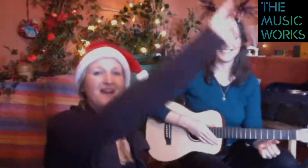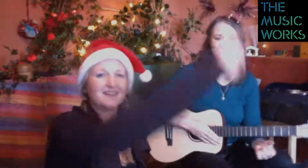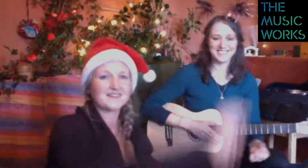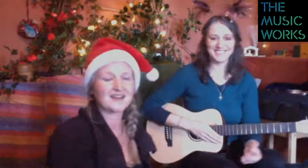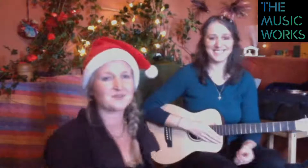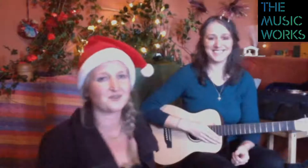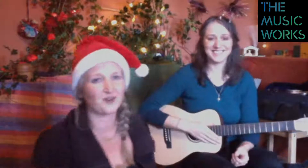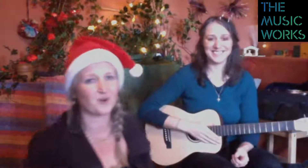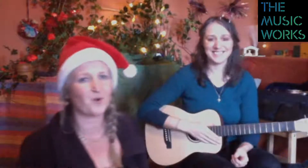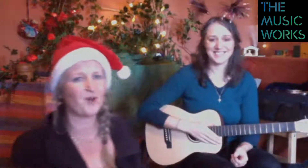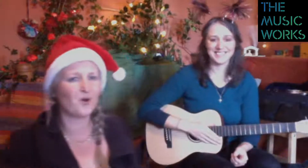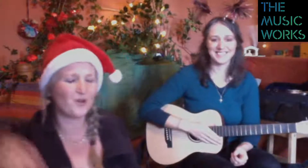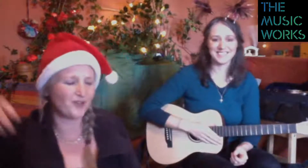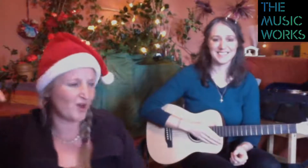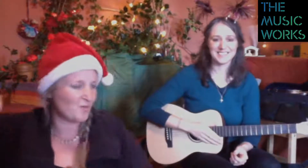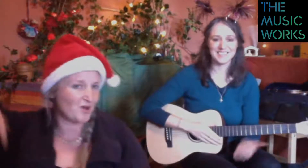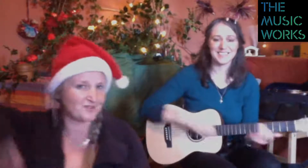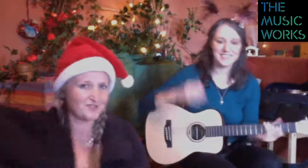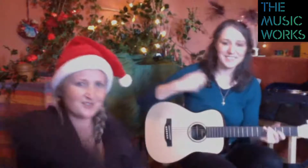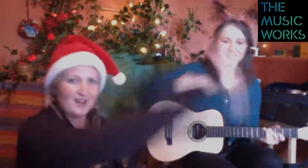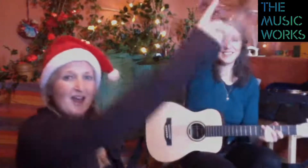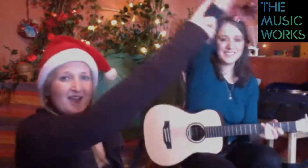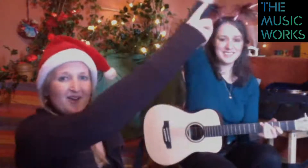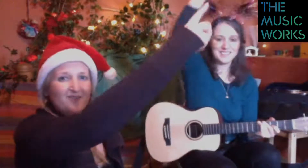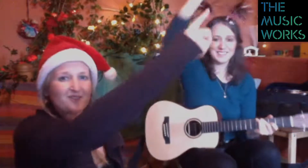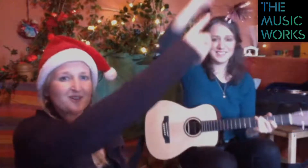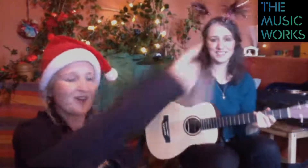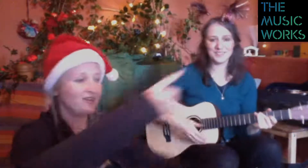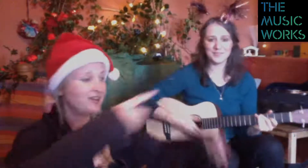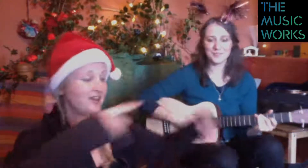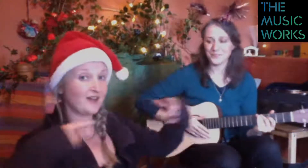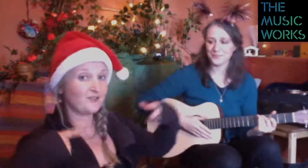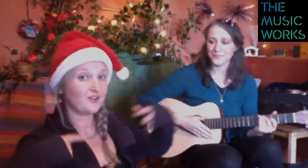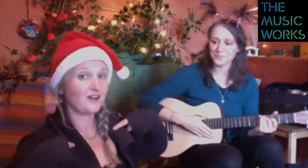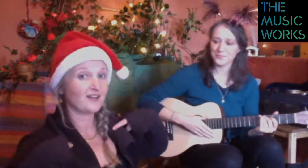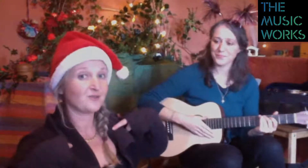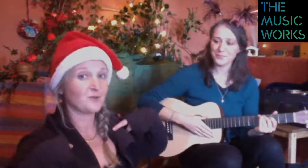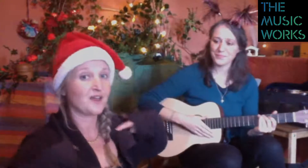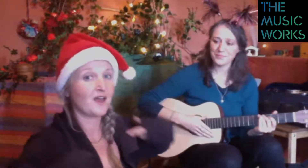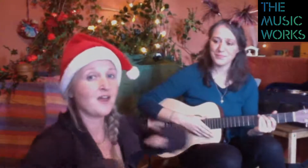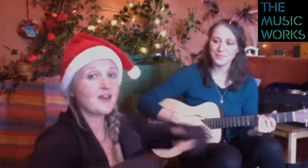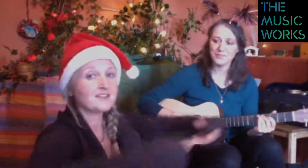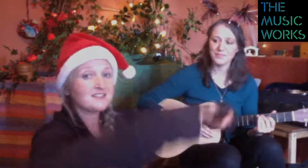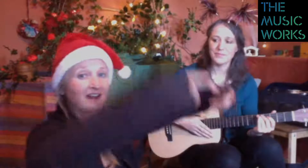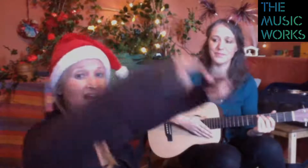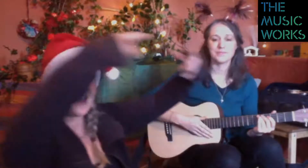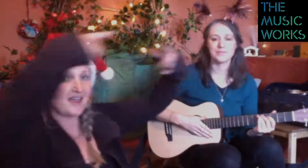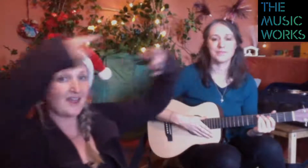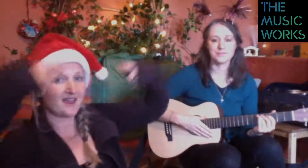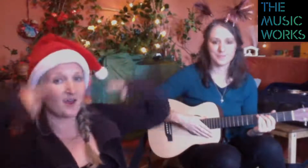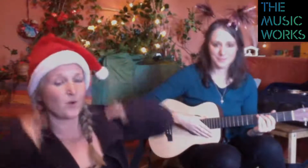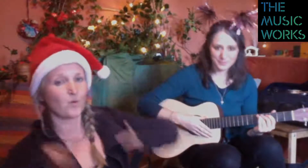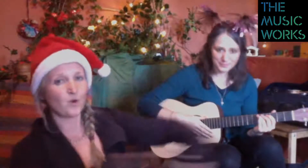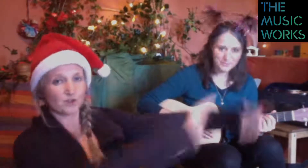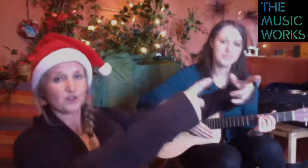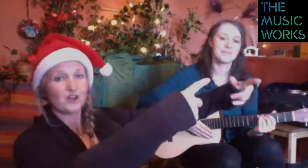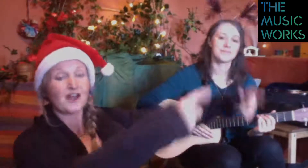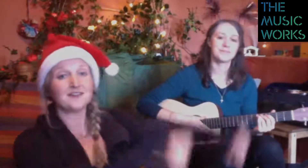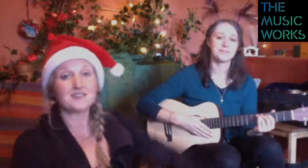that's absolutely fine. On a one horse open sleigh, off you go. And if you like from here, sleigh, whoosh. And